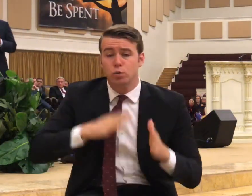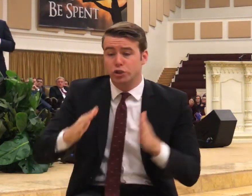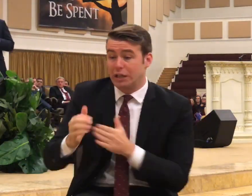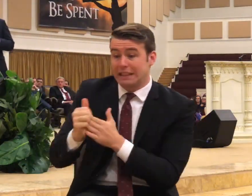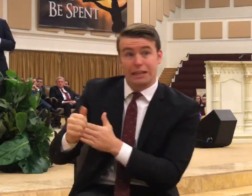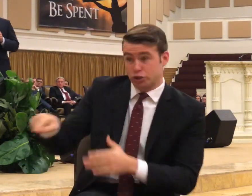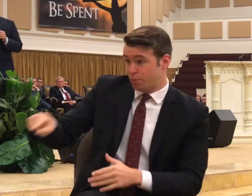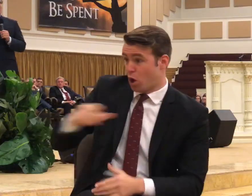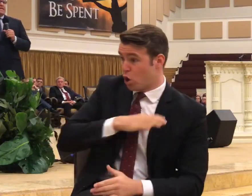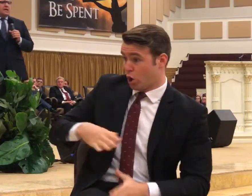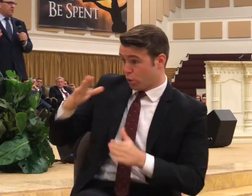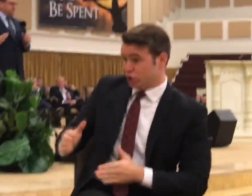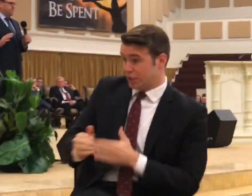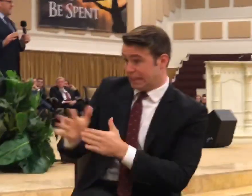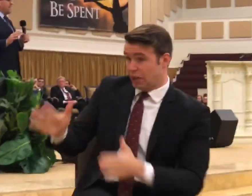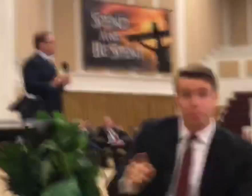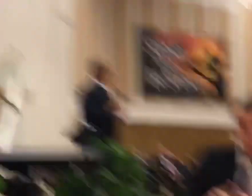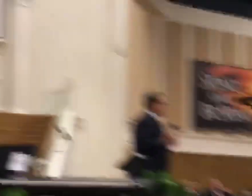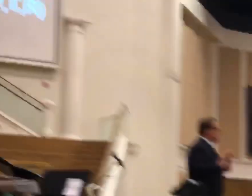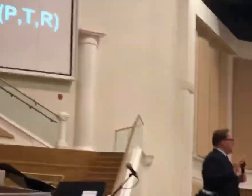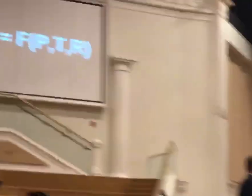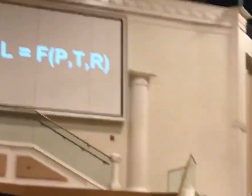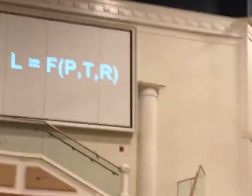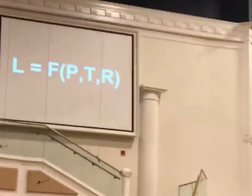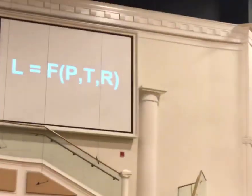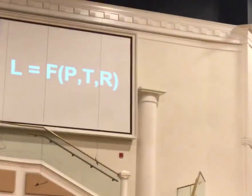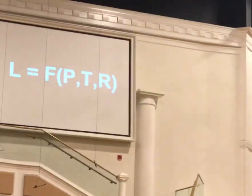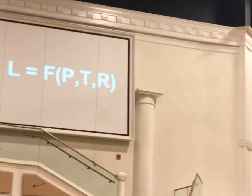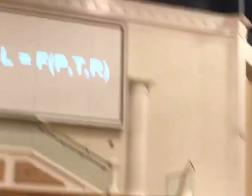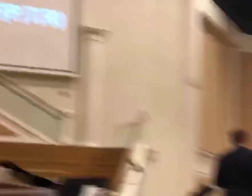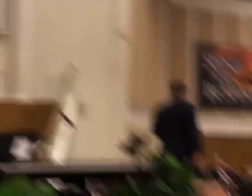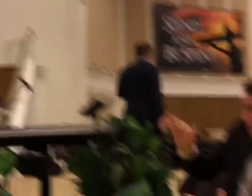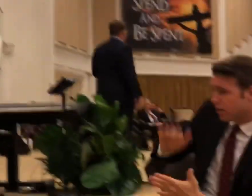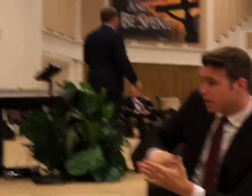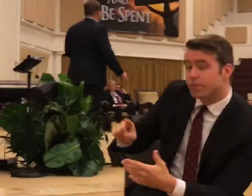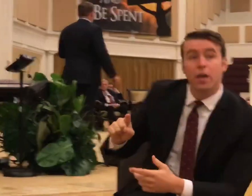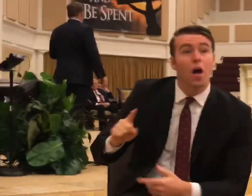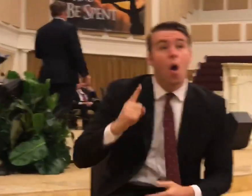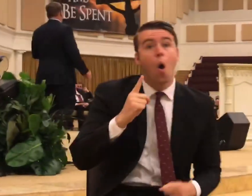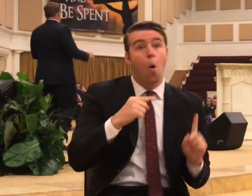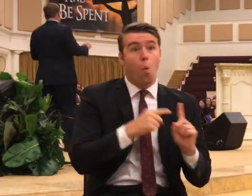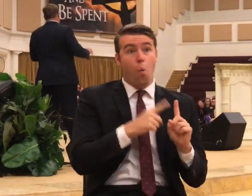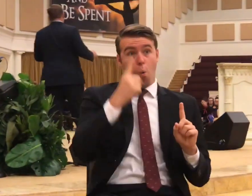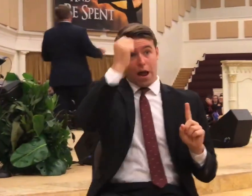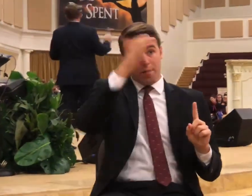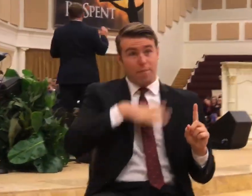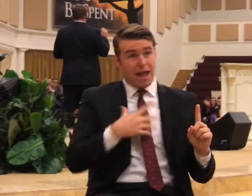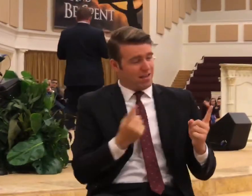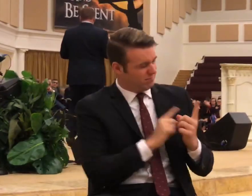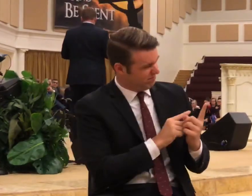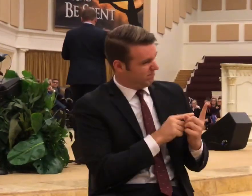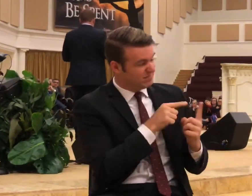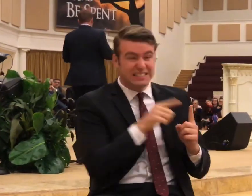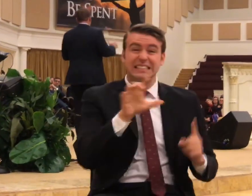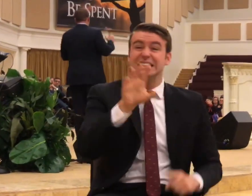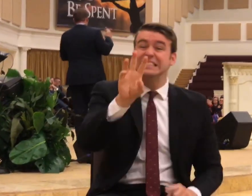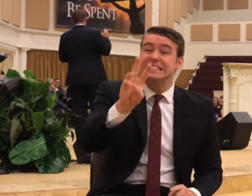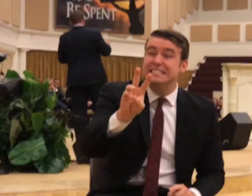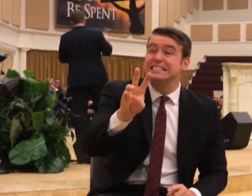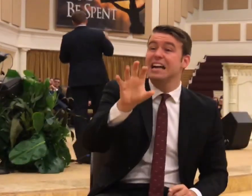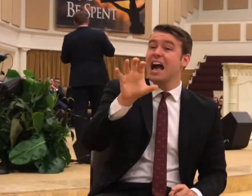leadership for many, many years, they have done. One particular man that I read has done over